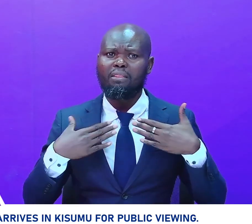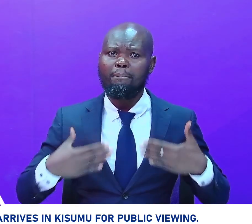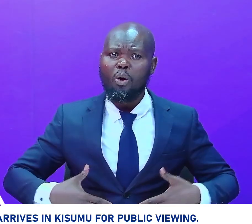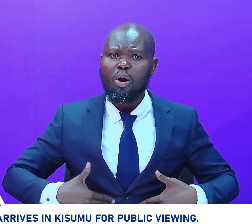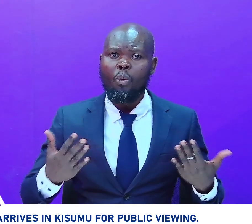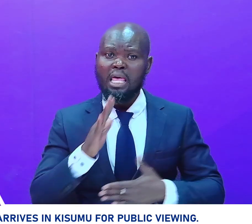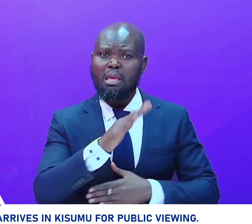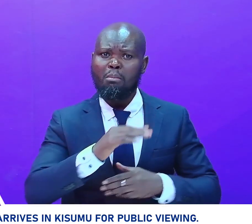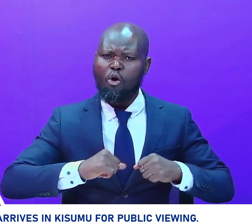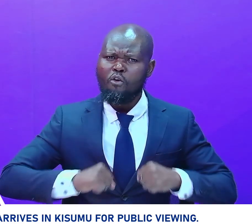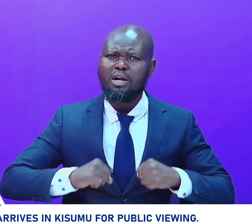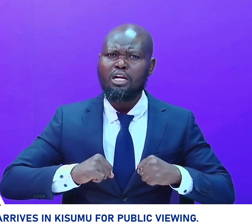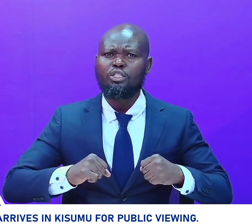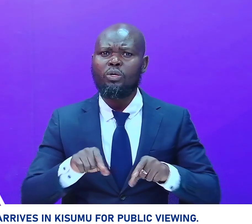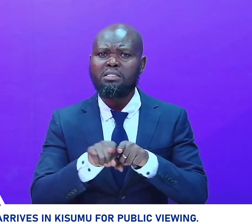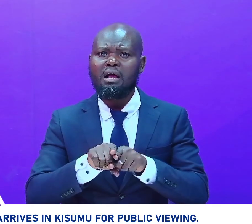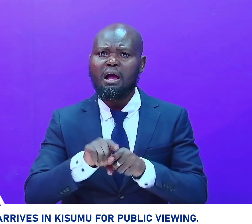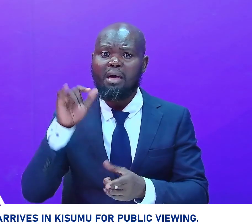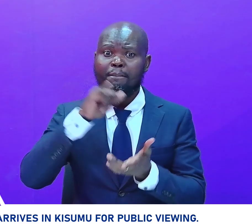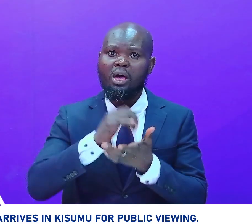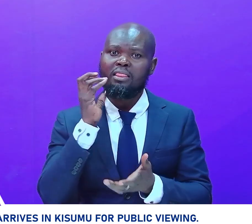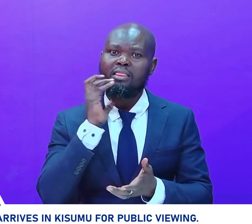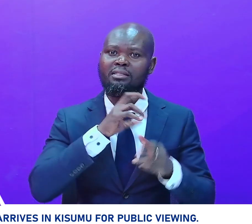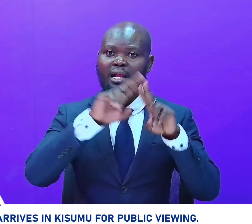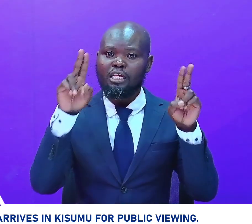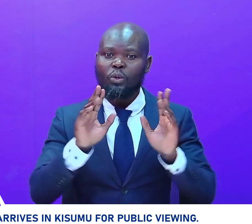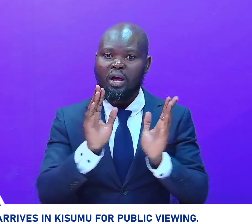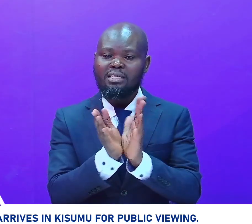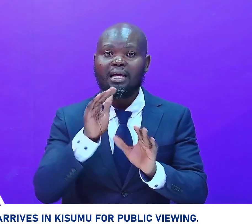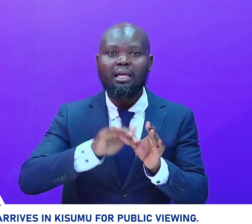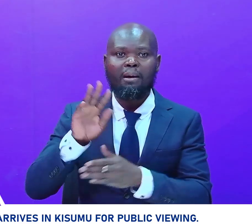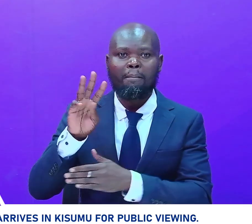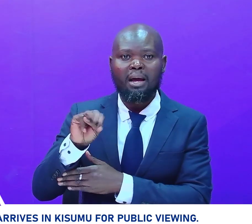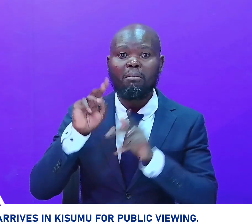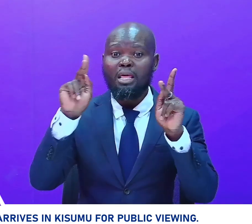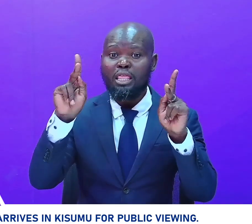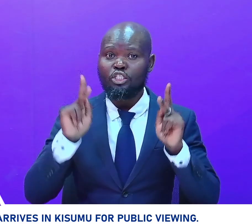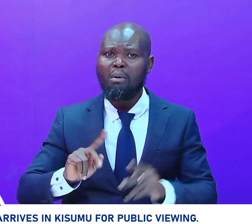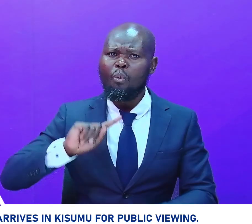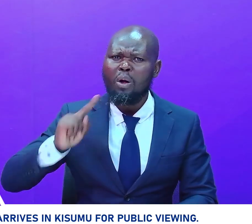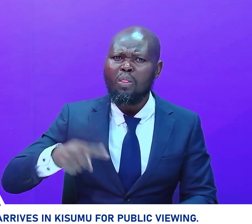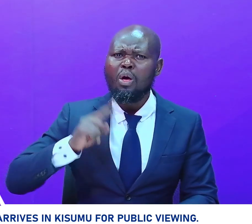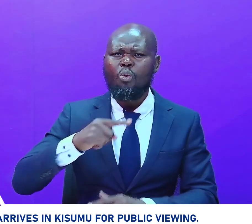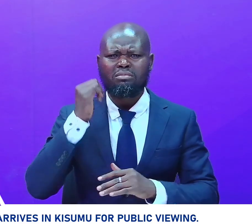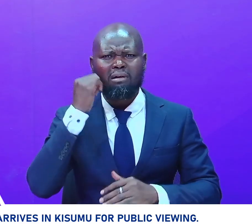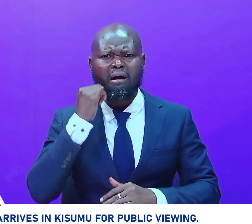the late former Prime Minister Raila Odinga body has officially begun at Jomo Kenyatta International Stadium in Mamboleo